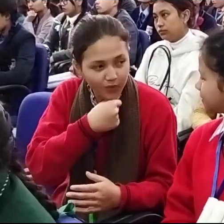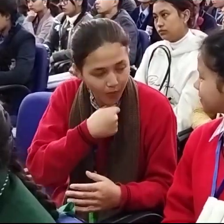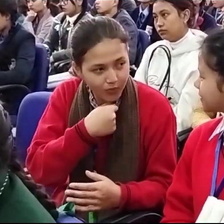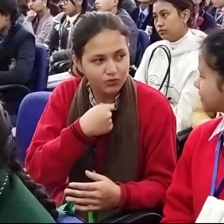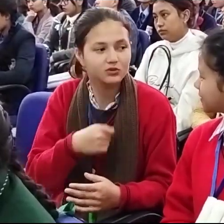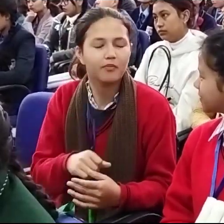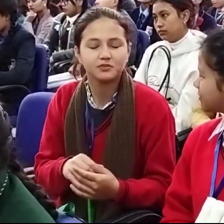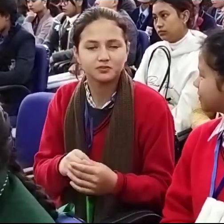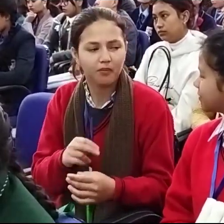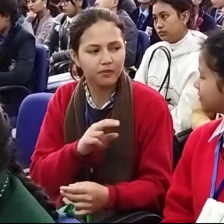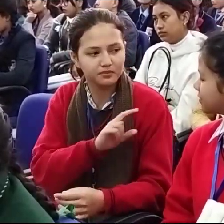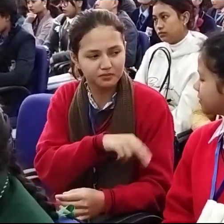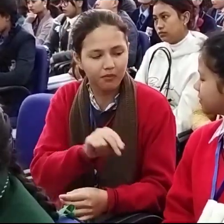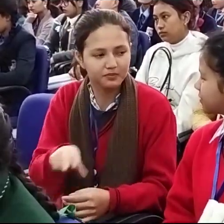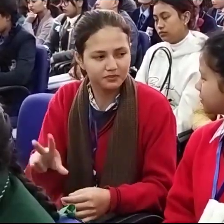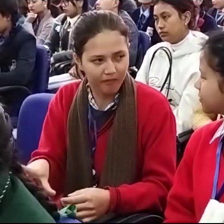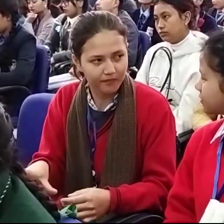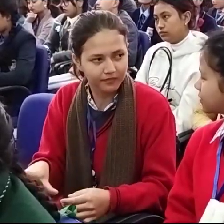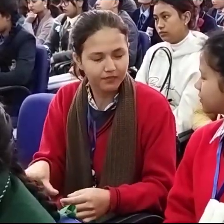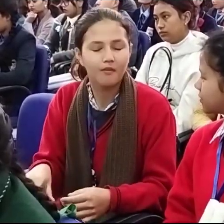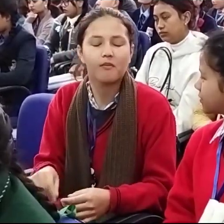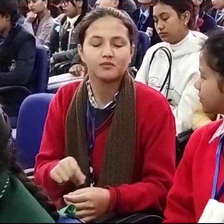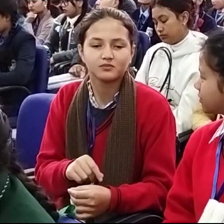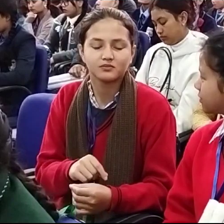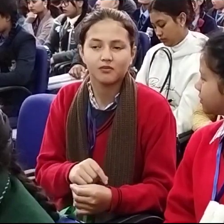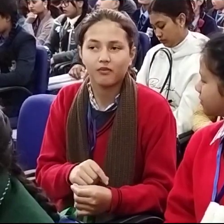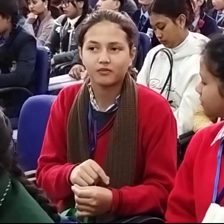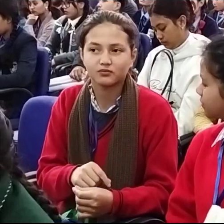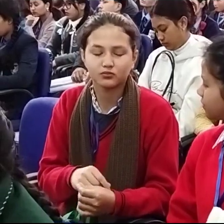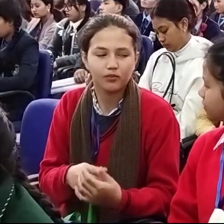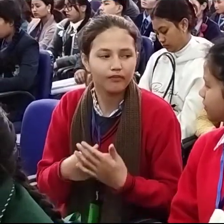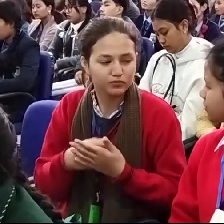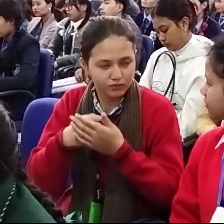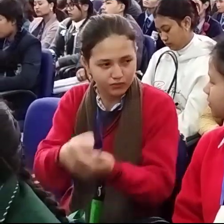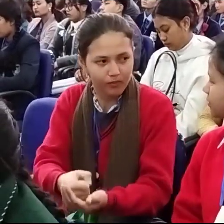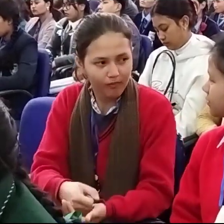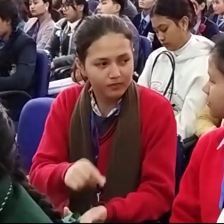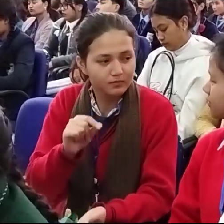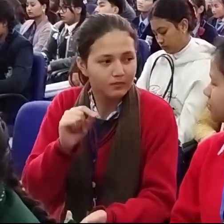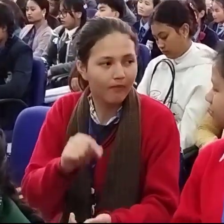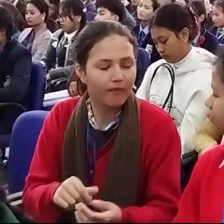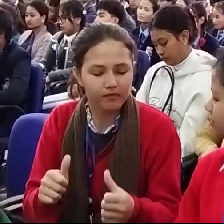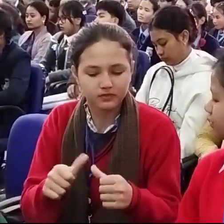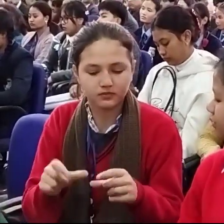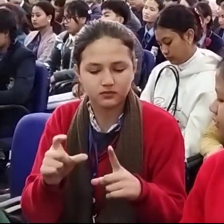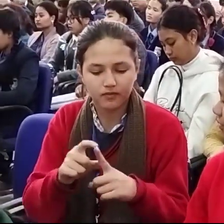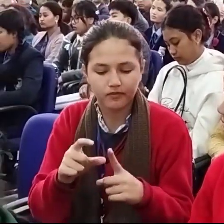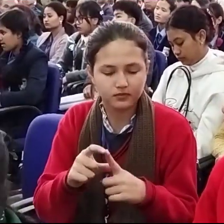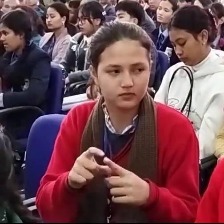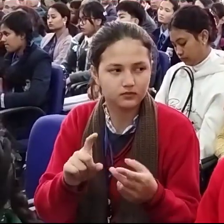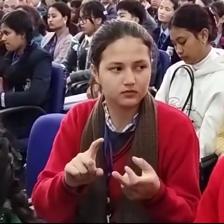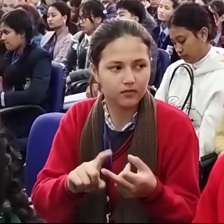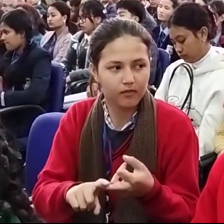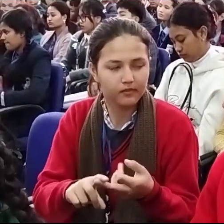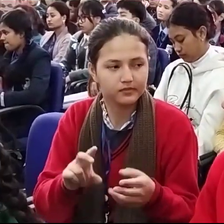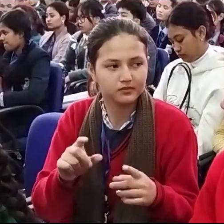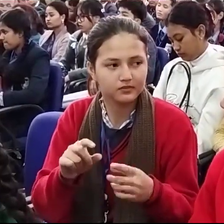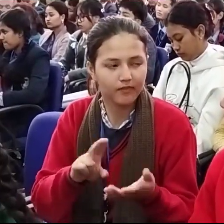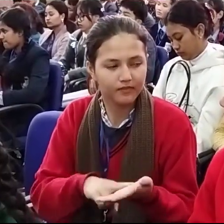you know, he is very observant. And through his observance, we try to encourage him to convert that to research